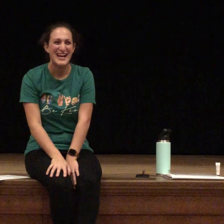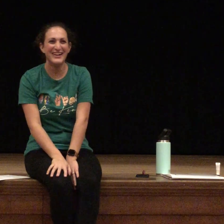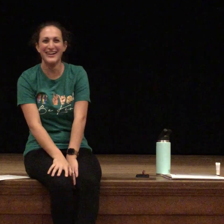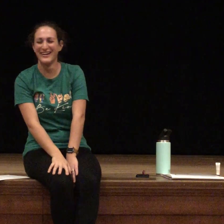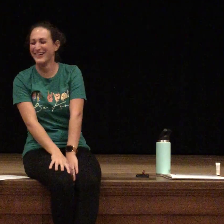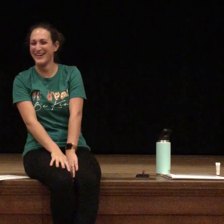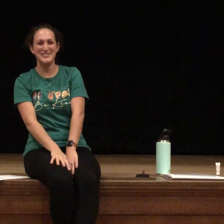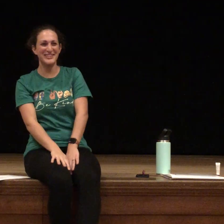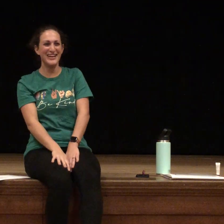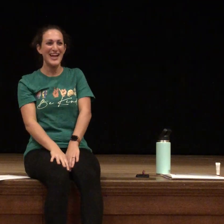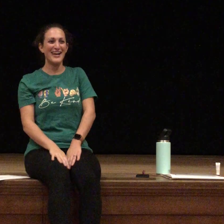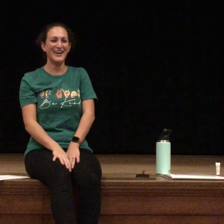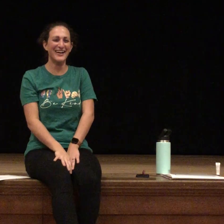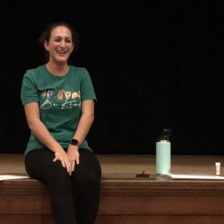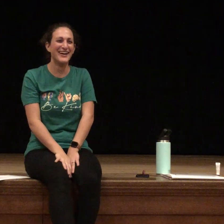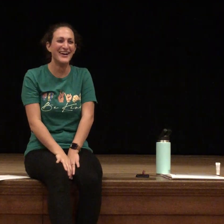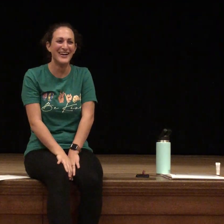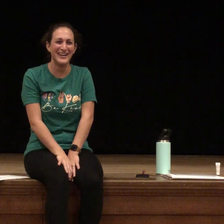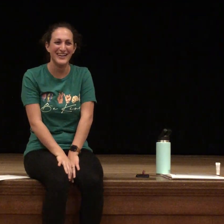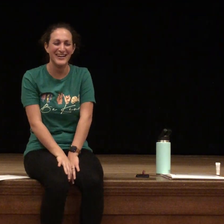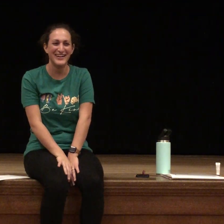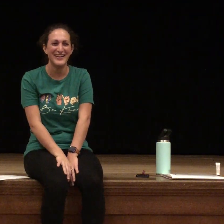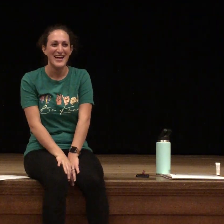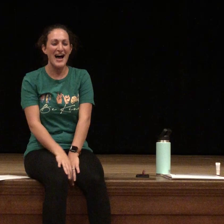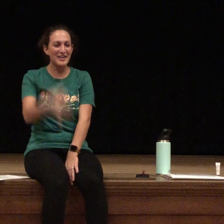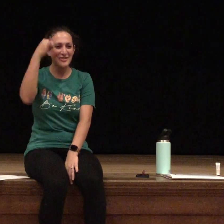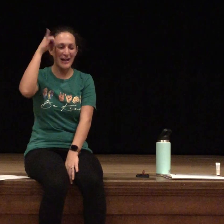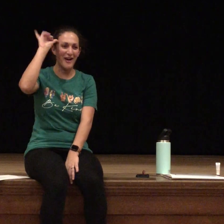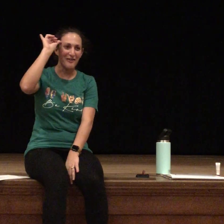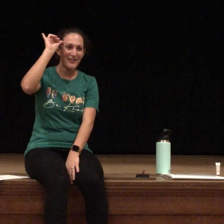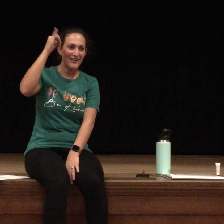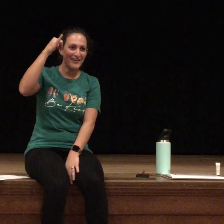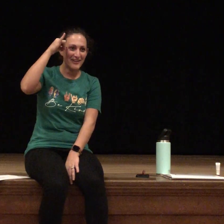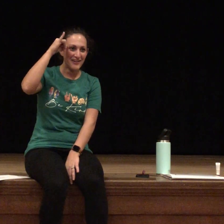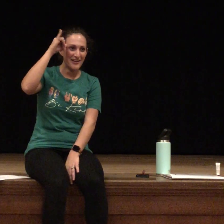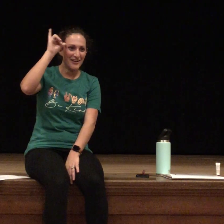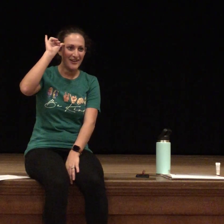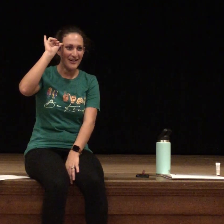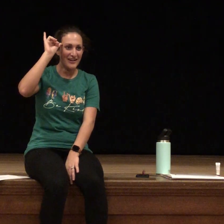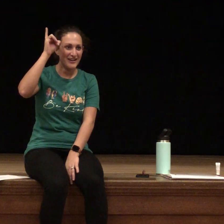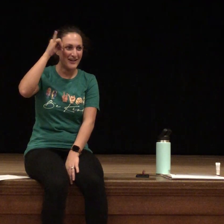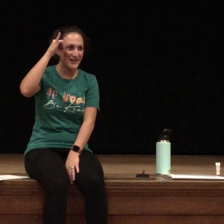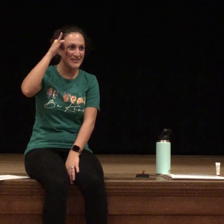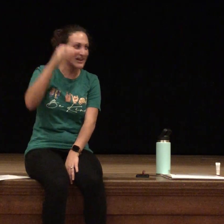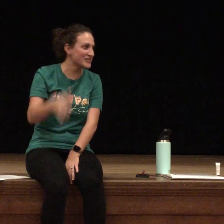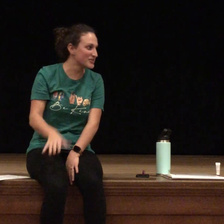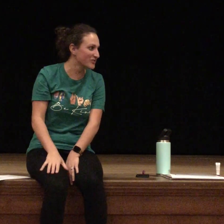Yeah. But this is like, okay, sure. How do you know cow? We have, Did I teach you last